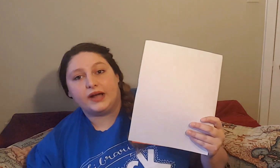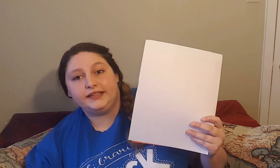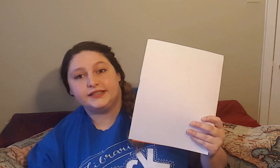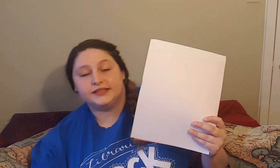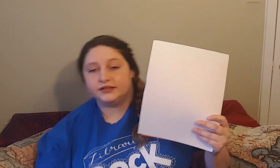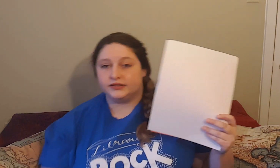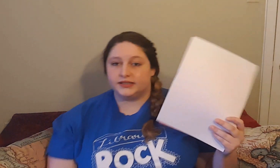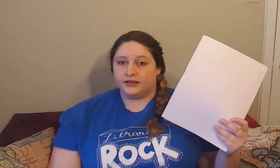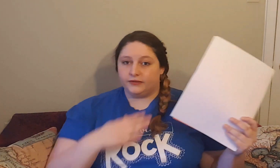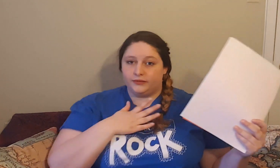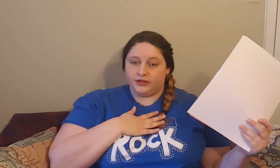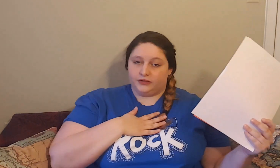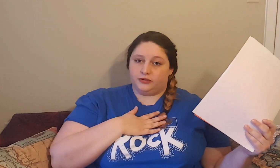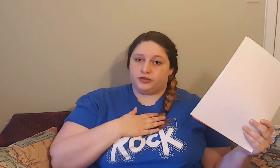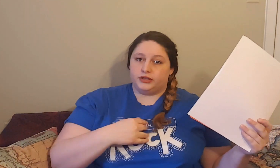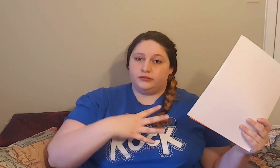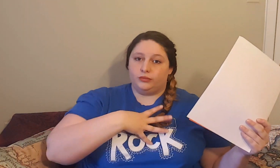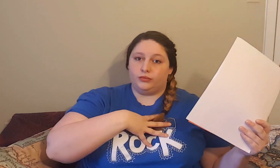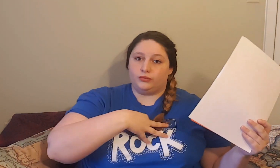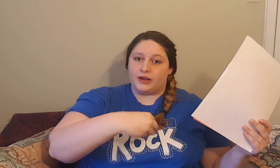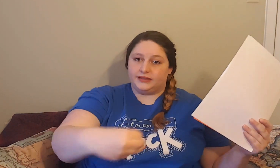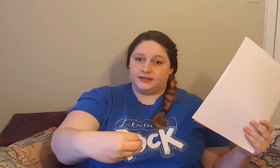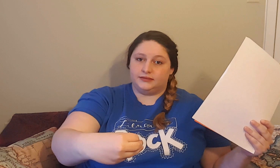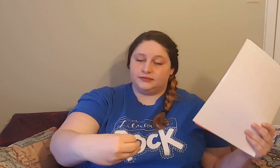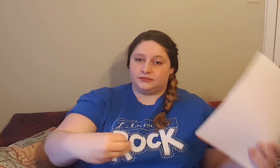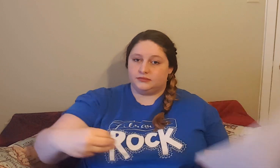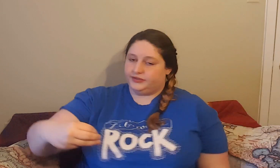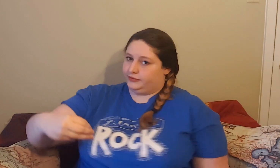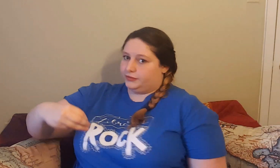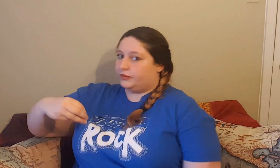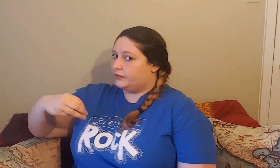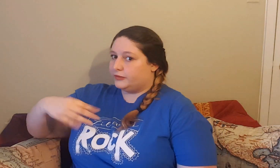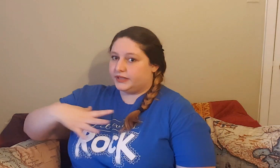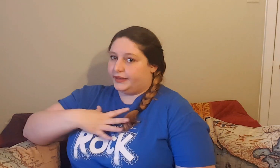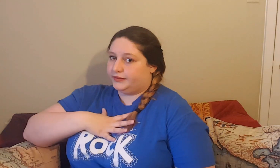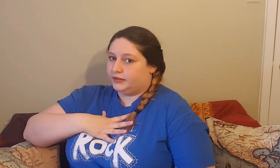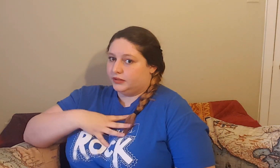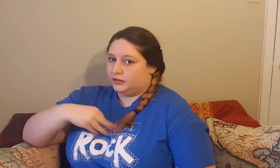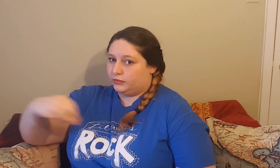White, so that's kind of like we think of our shirt, white. So we're just pulling from the top, white.